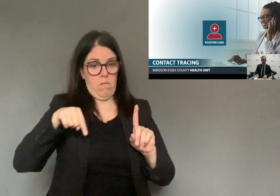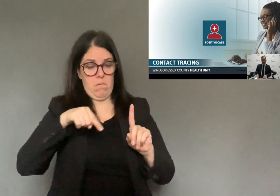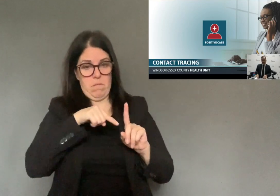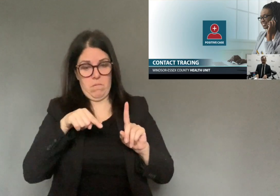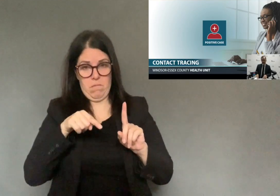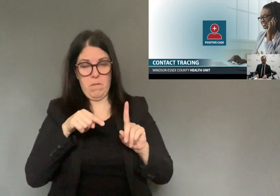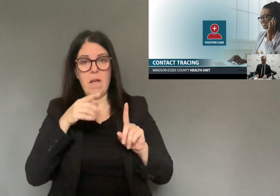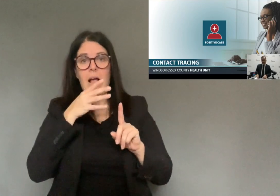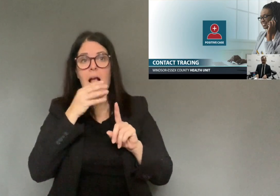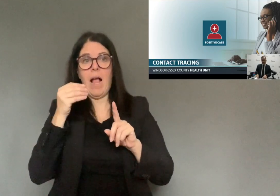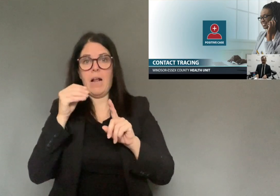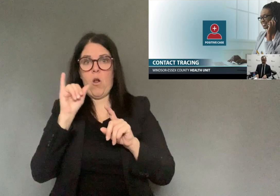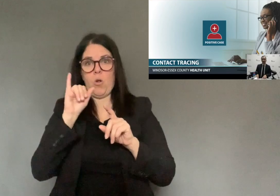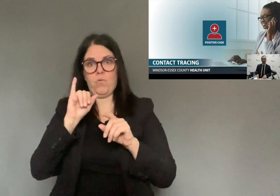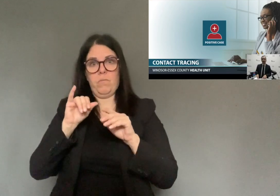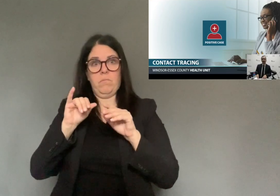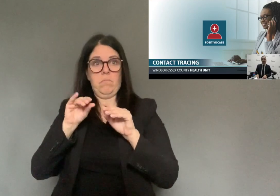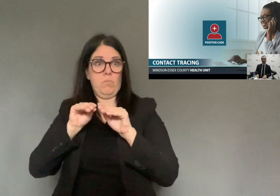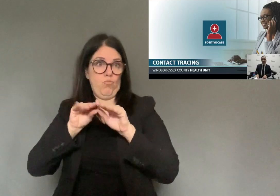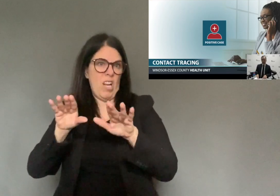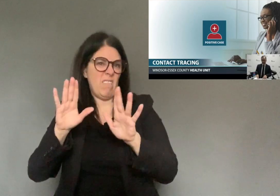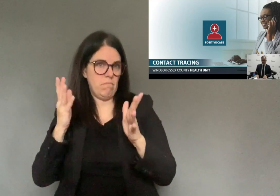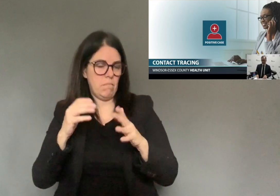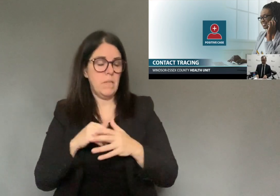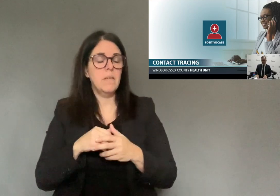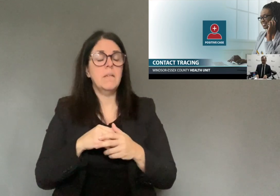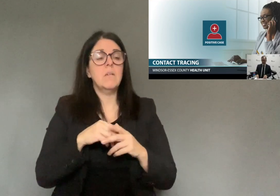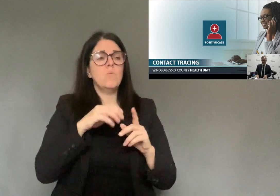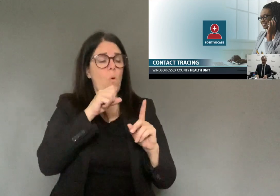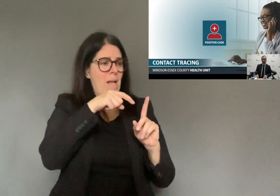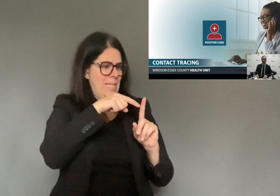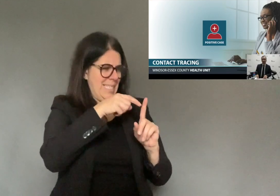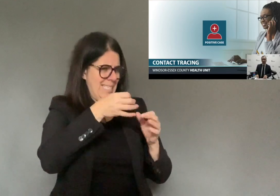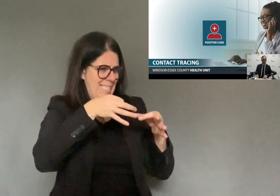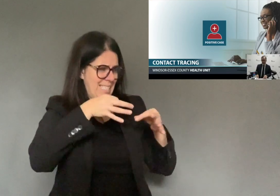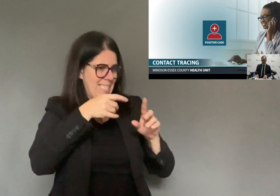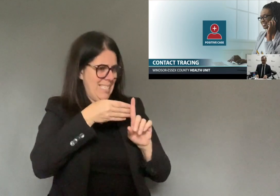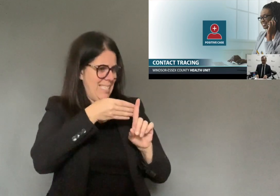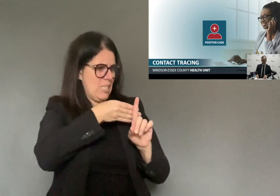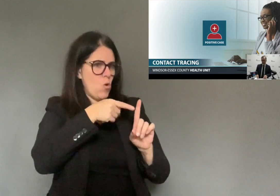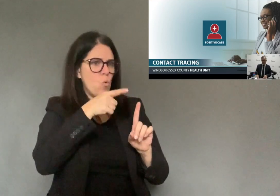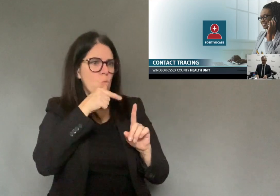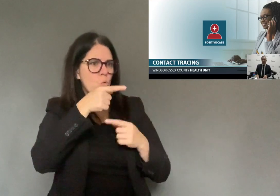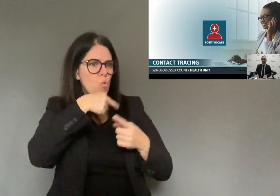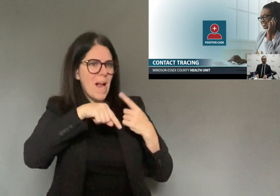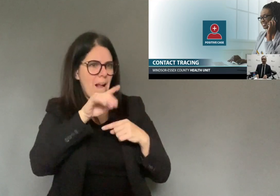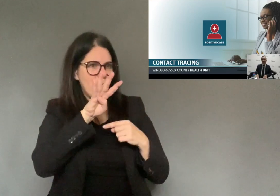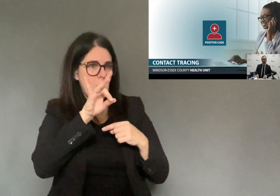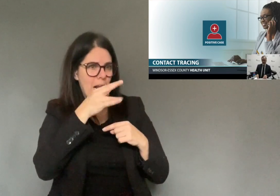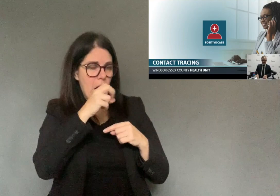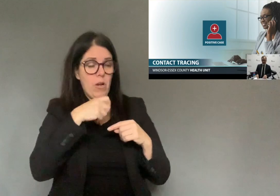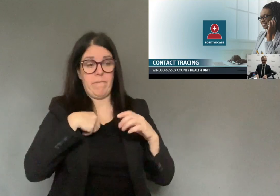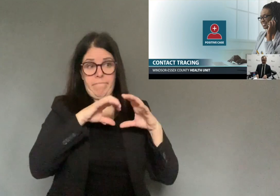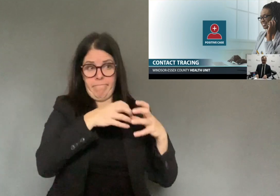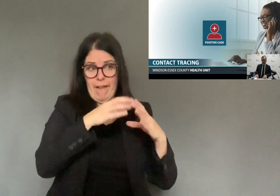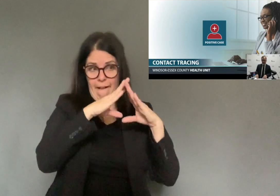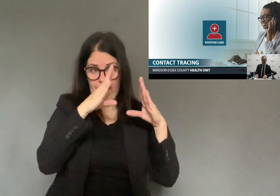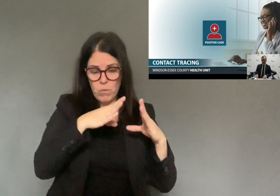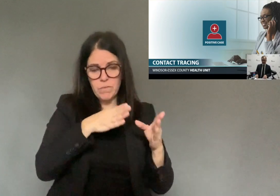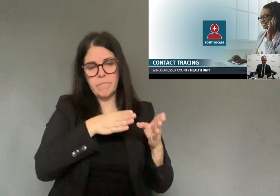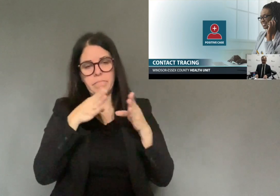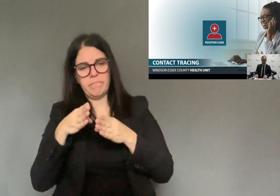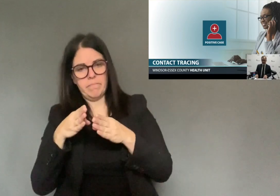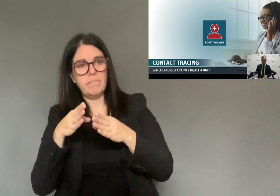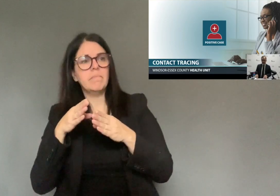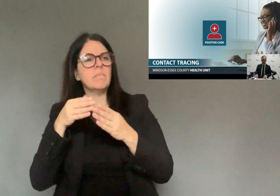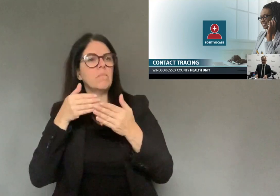are identified is to reach out to them individually. For household contacts, public health staff will ask them to